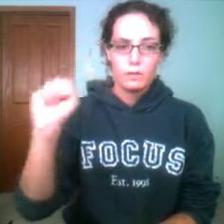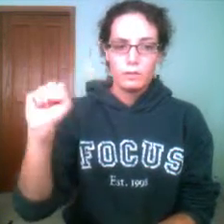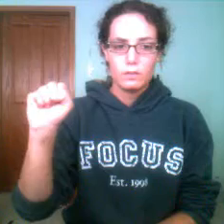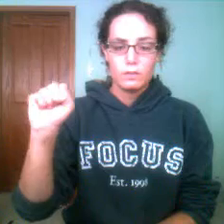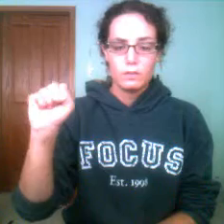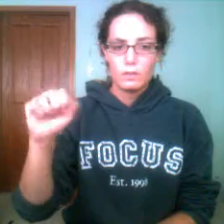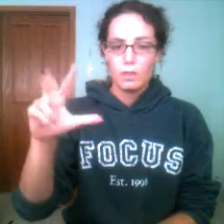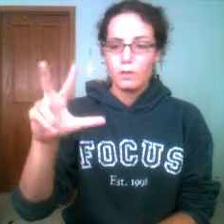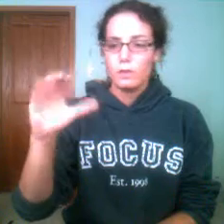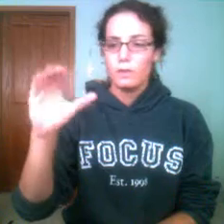3,500 times.